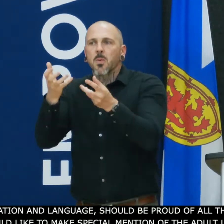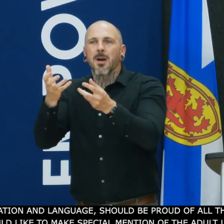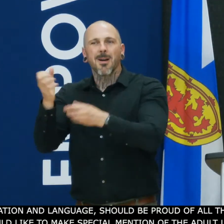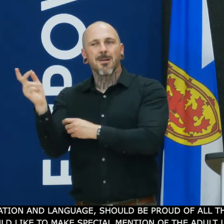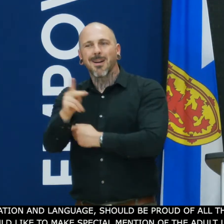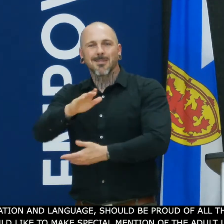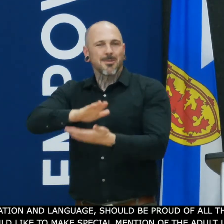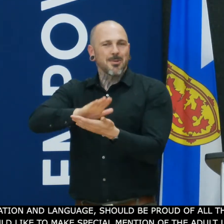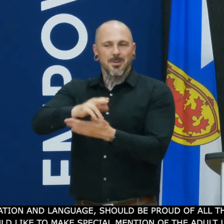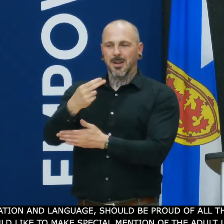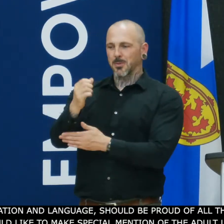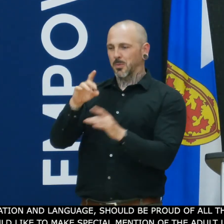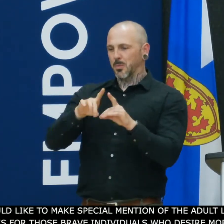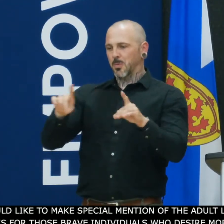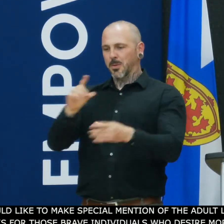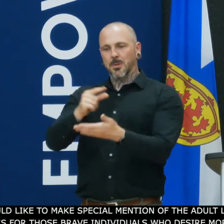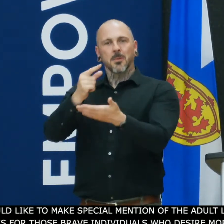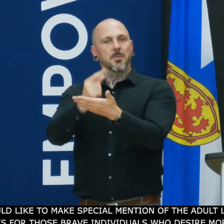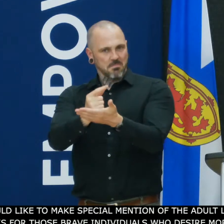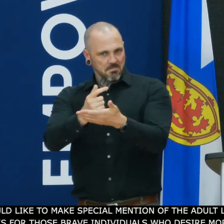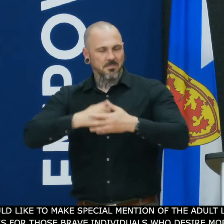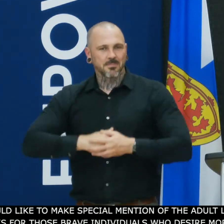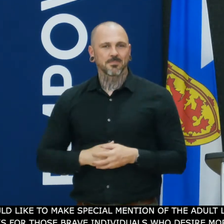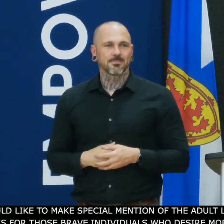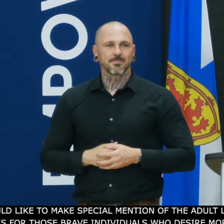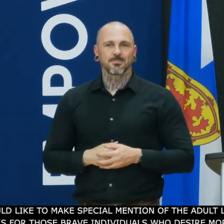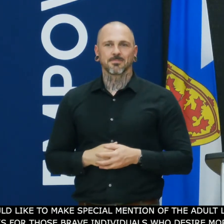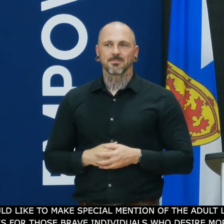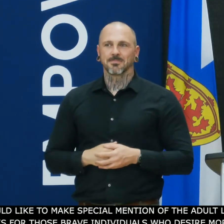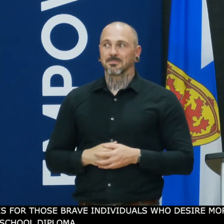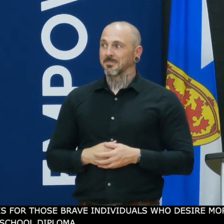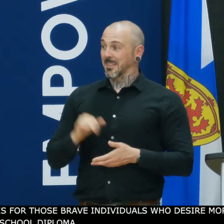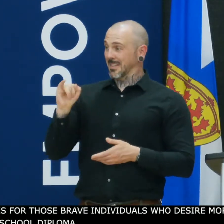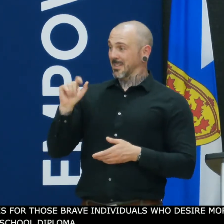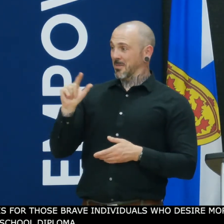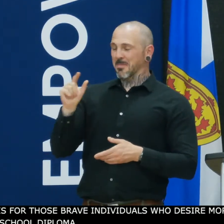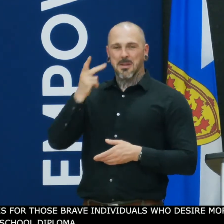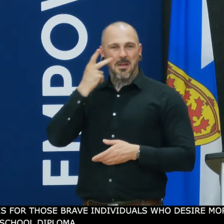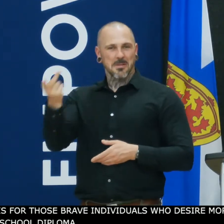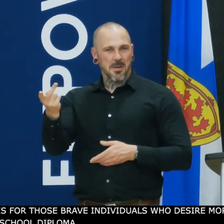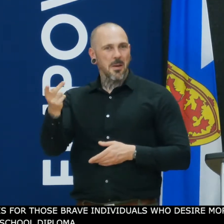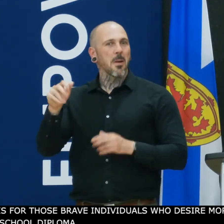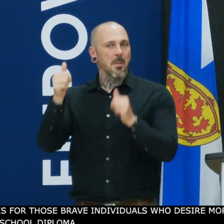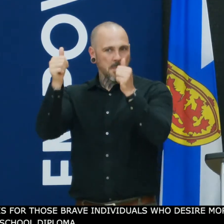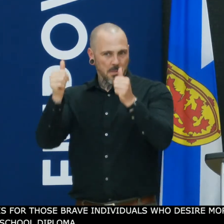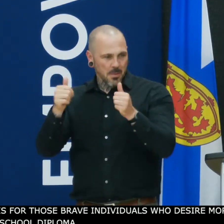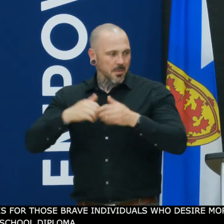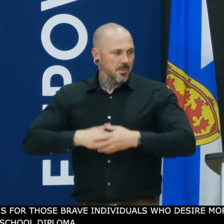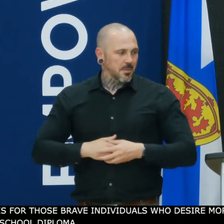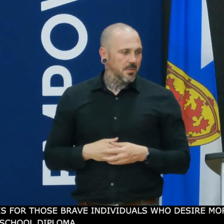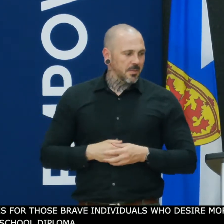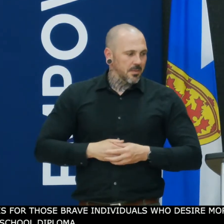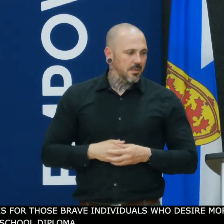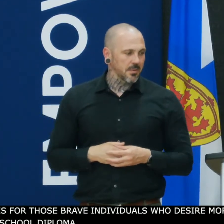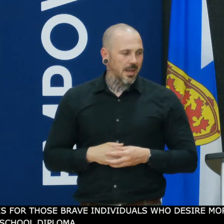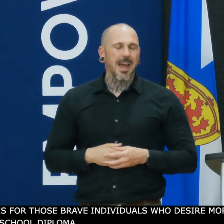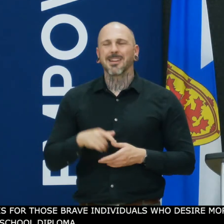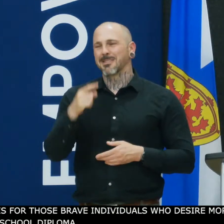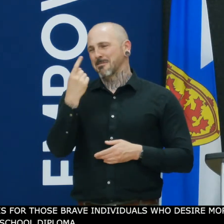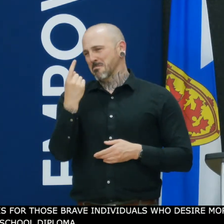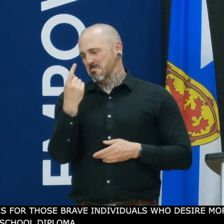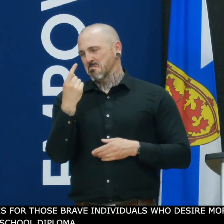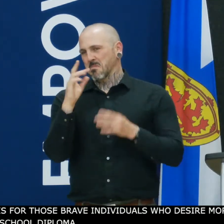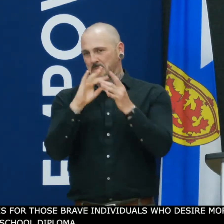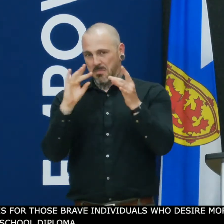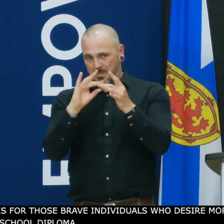school diploma. There's a quote that I saw on Instagram from Ted I Quotes that is befitting for you, and it says,